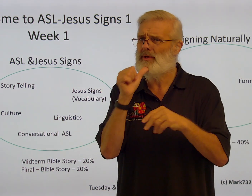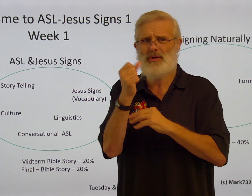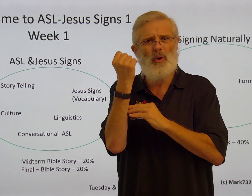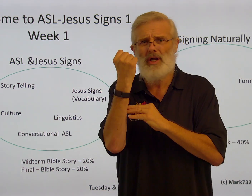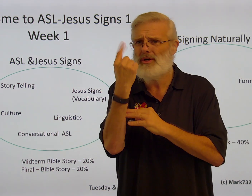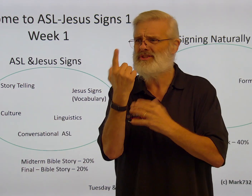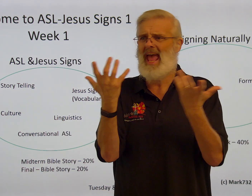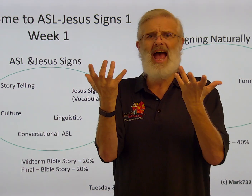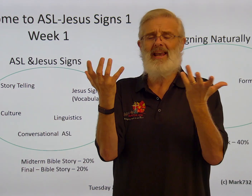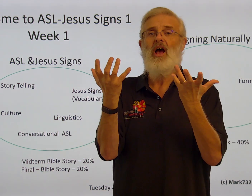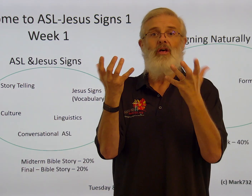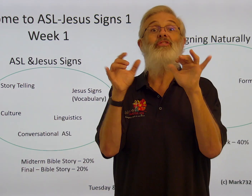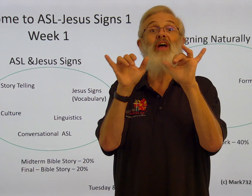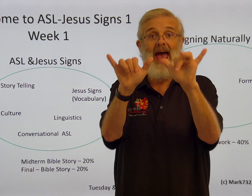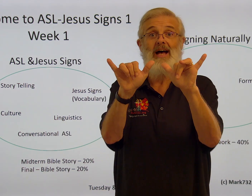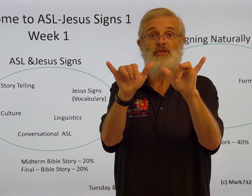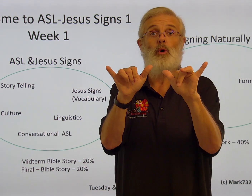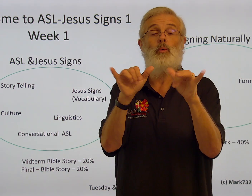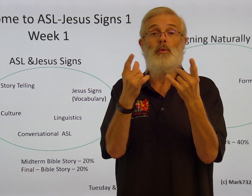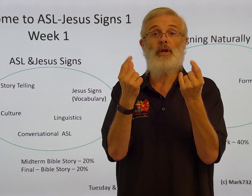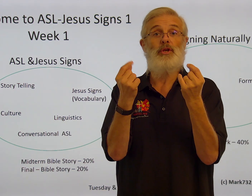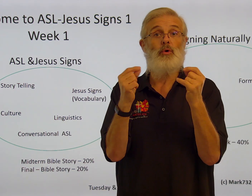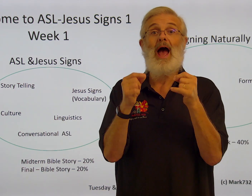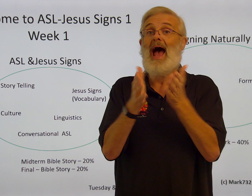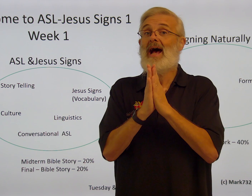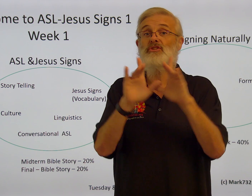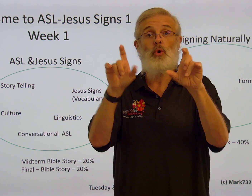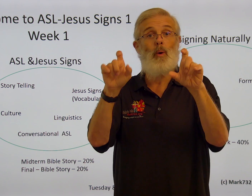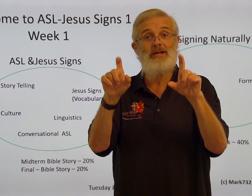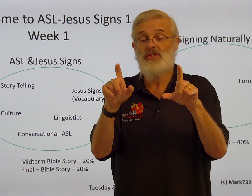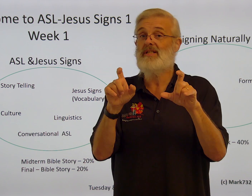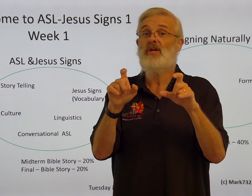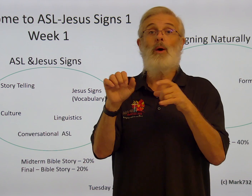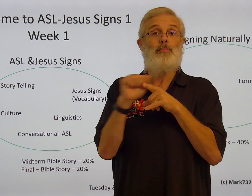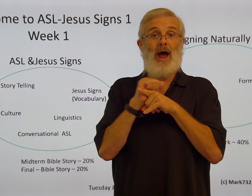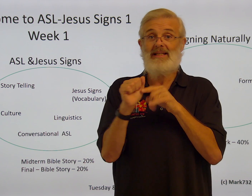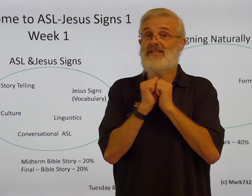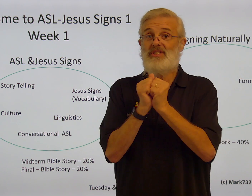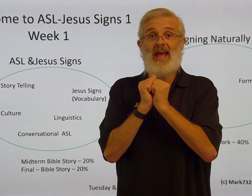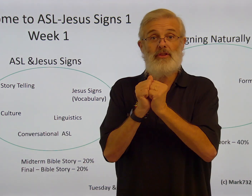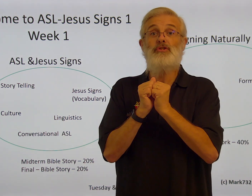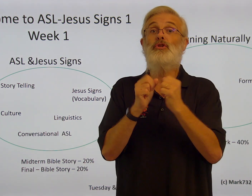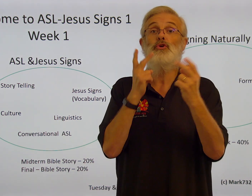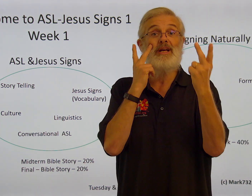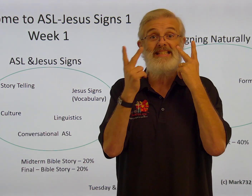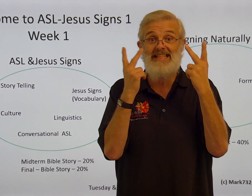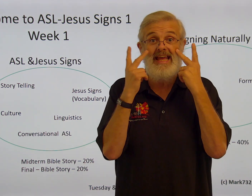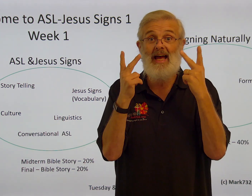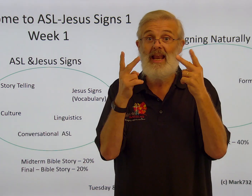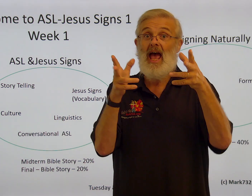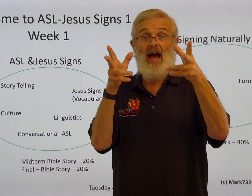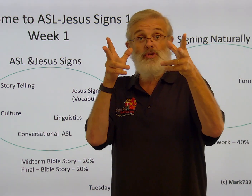don't understand, that's what we want to do. Ask questions, practice together so you can see it and you can